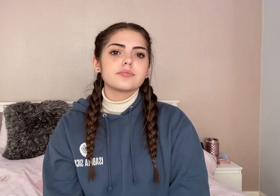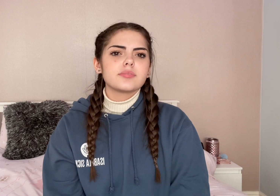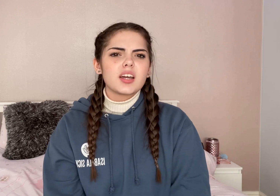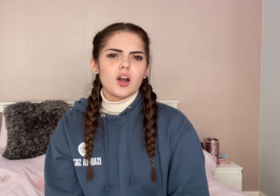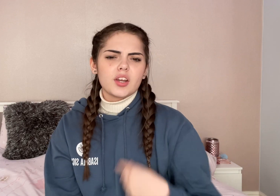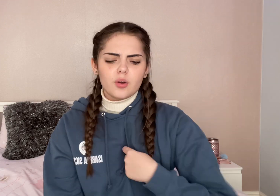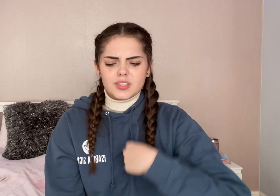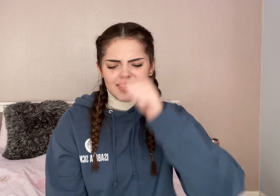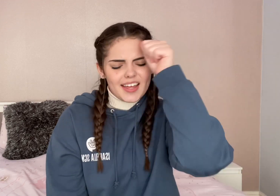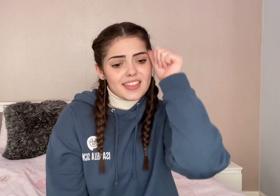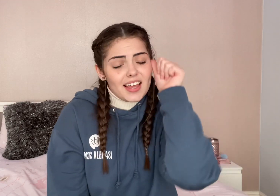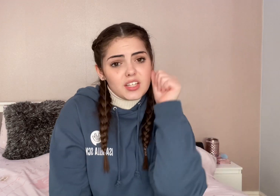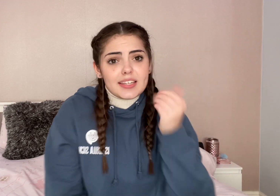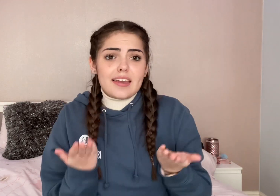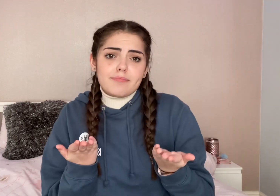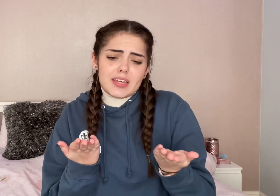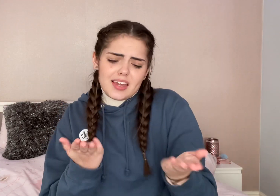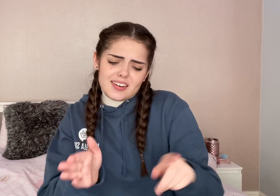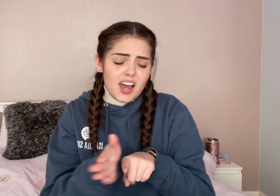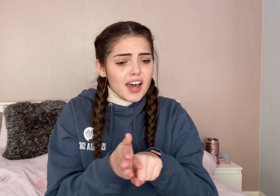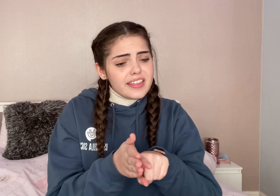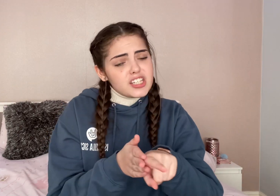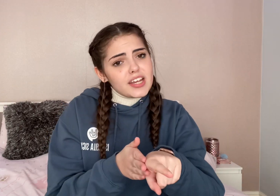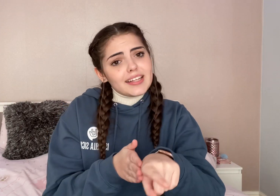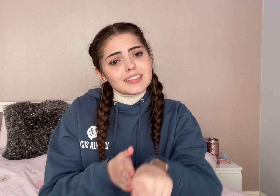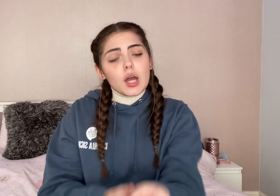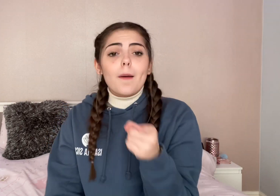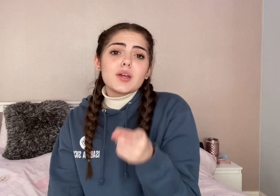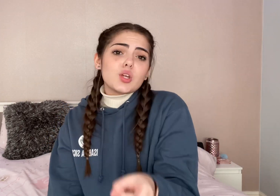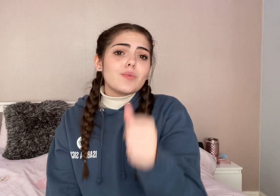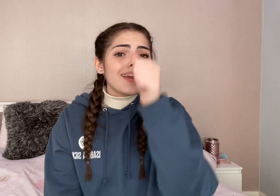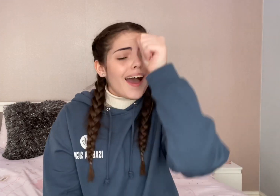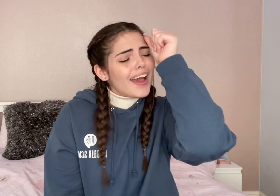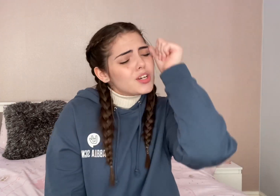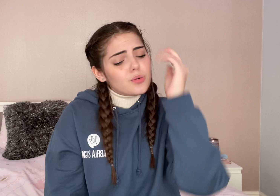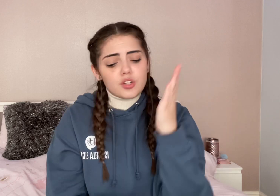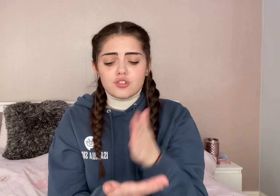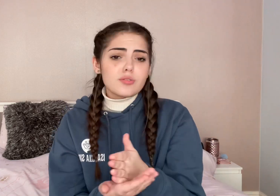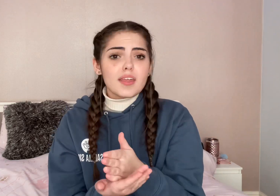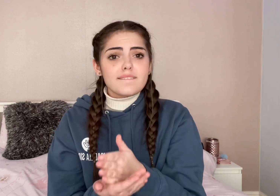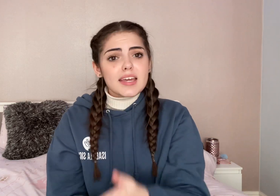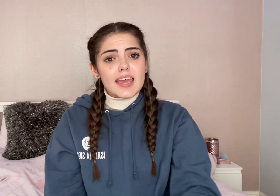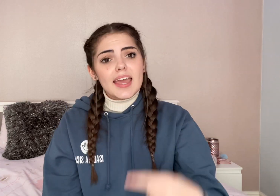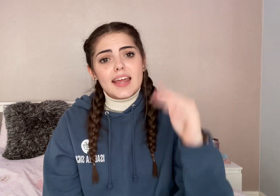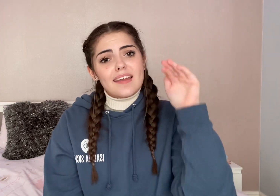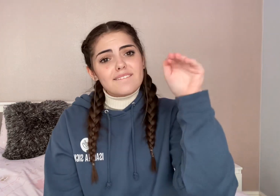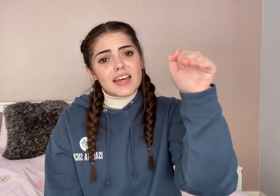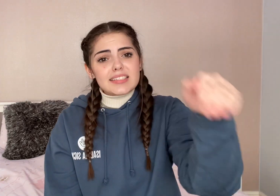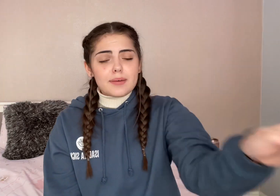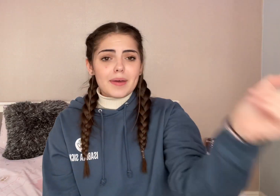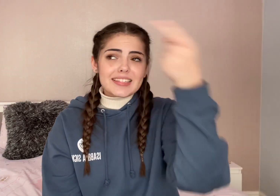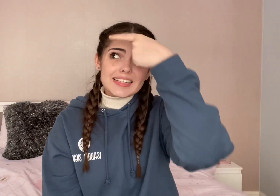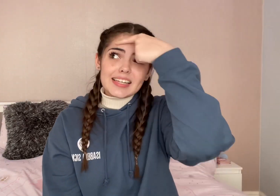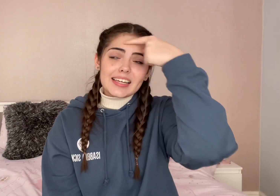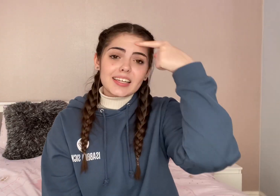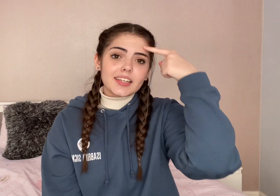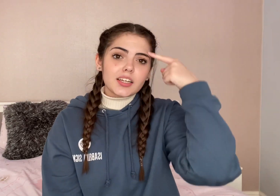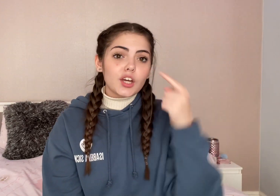anymore. I know you said that you'd give me another chance, but you and I knew the truth of it in advance, that mentally you